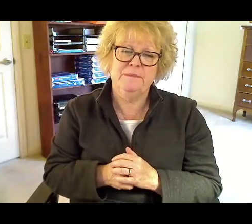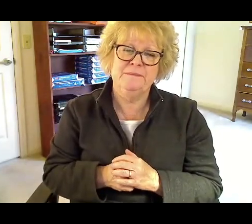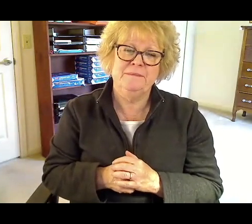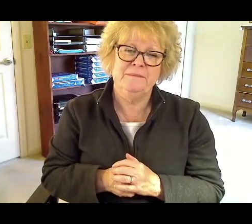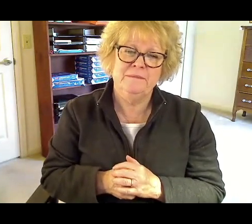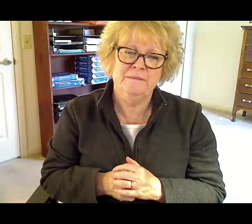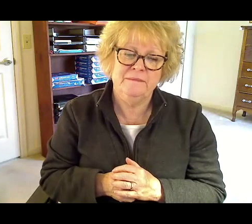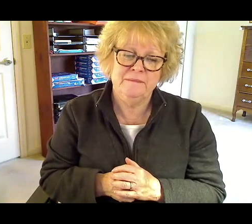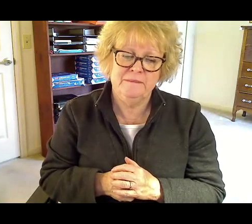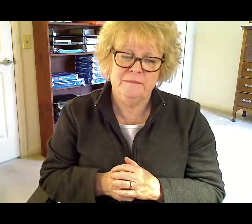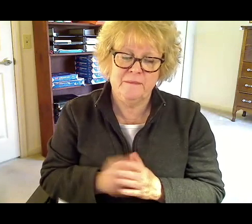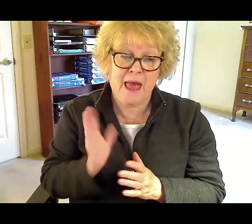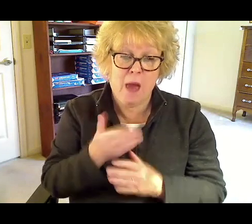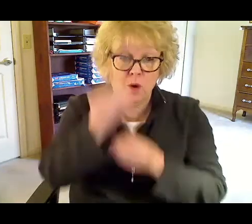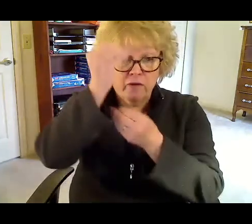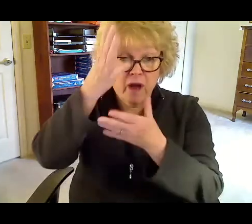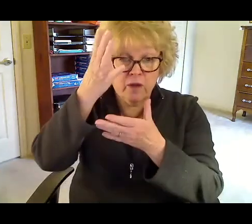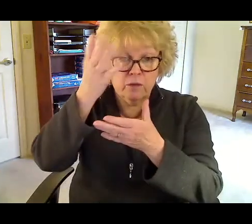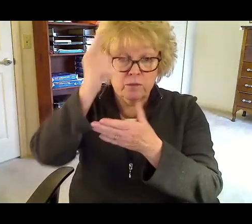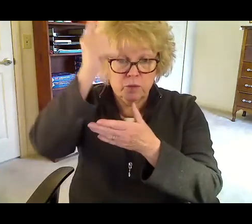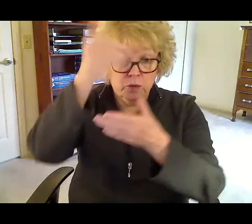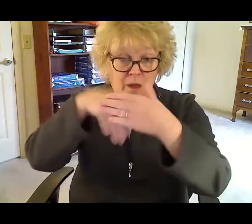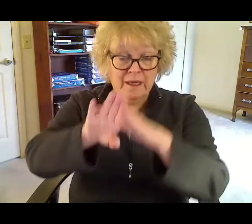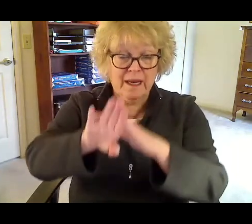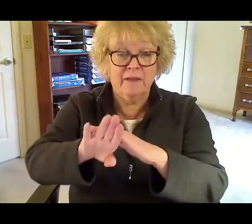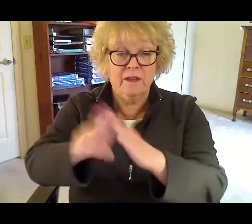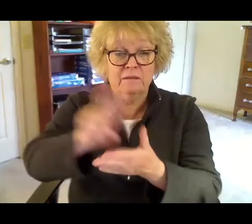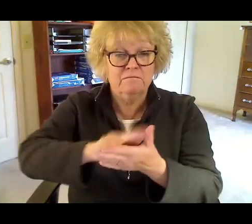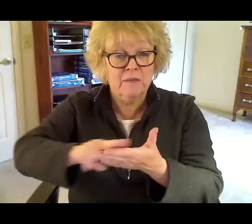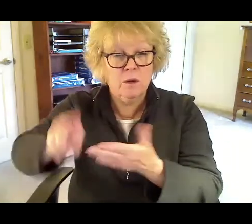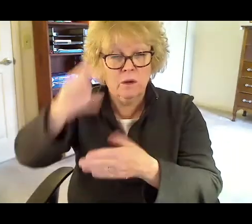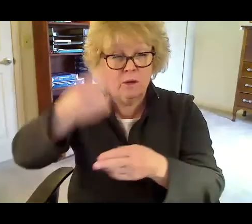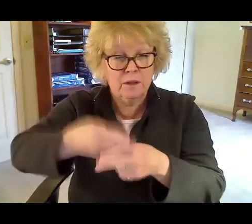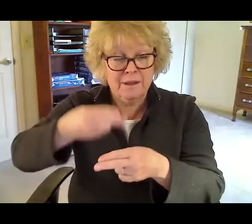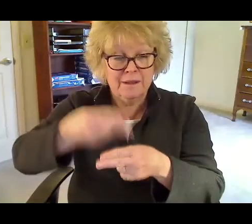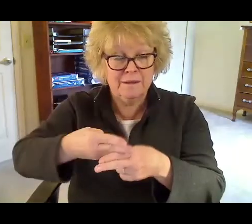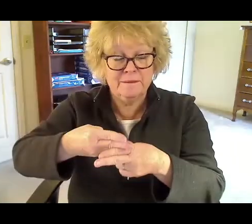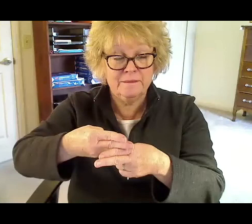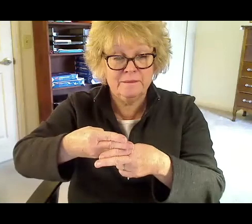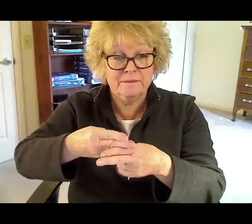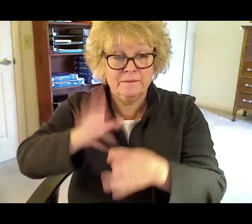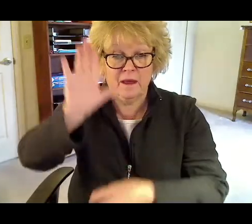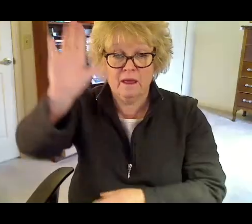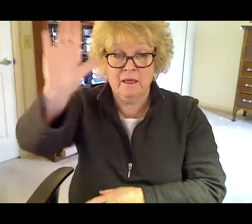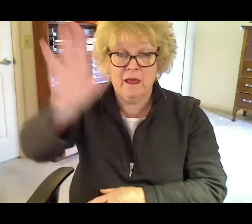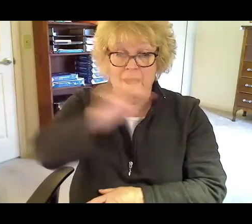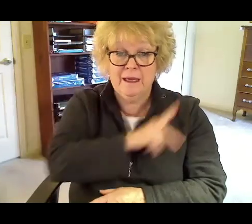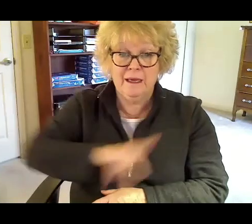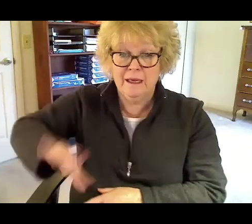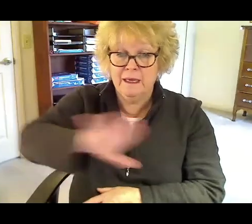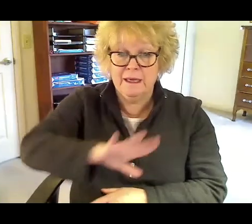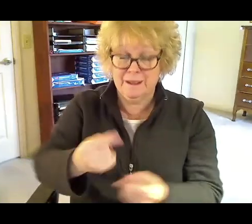Our Father, who art in heaven, hallowed be thy name. Thy kingdom